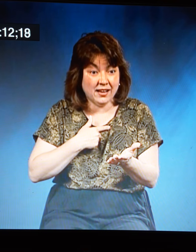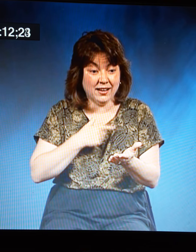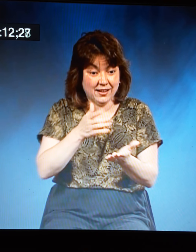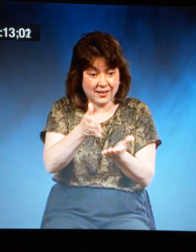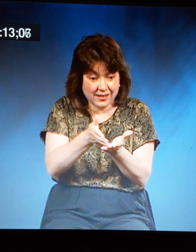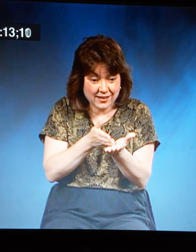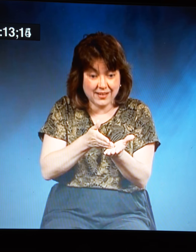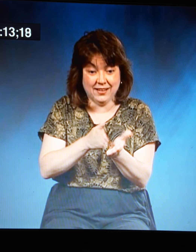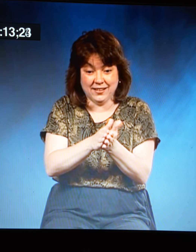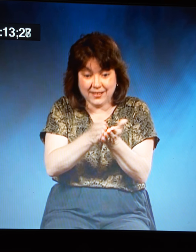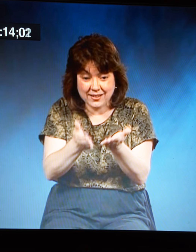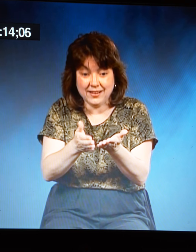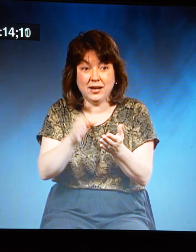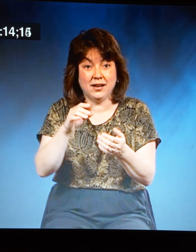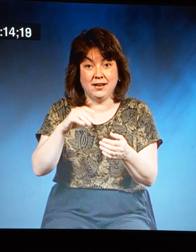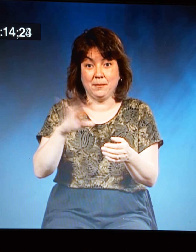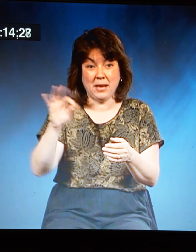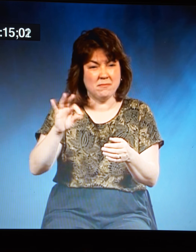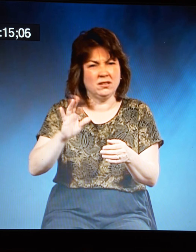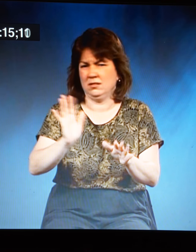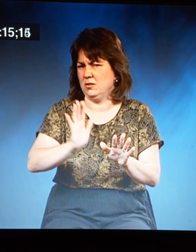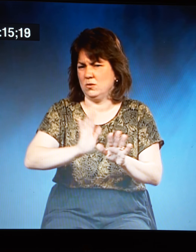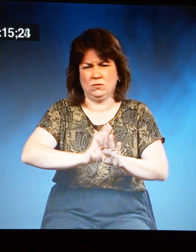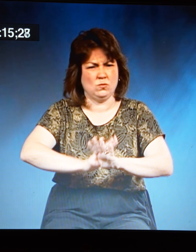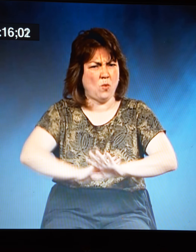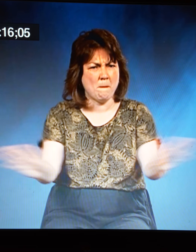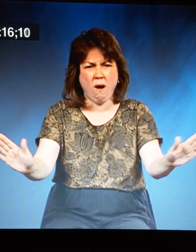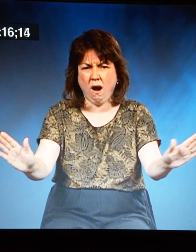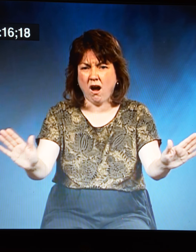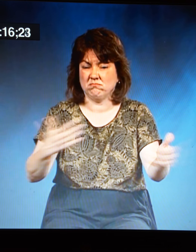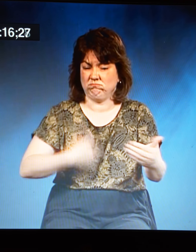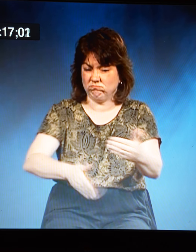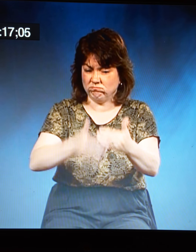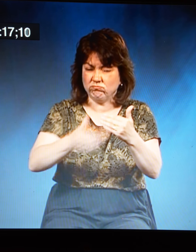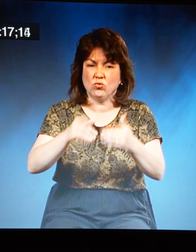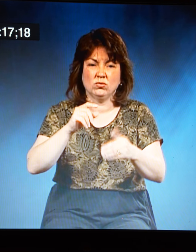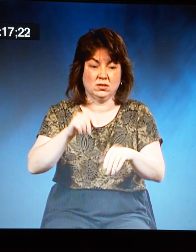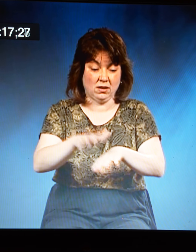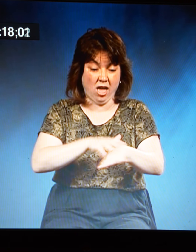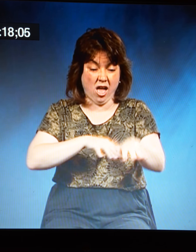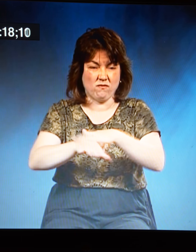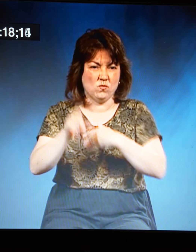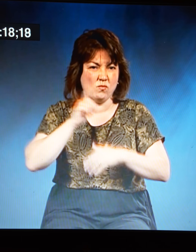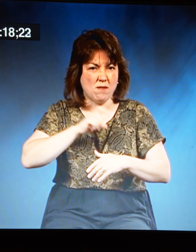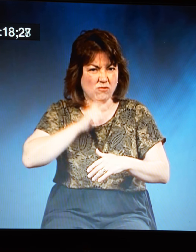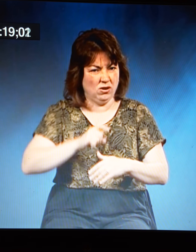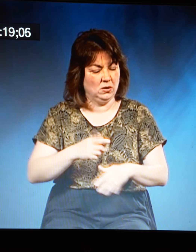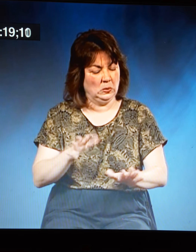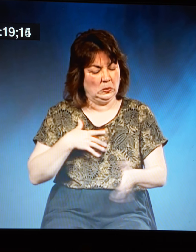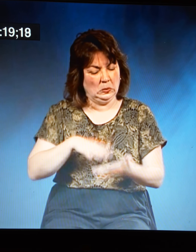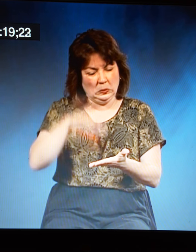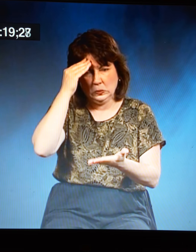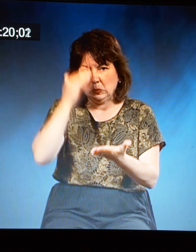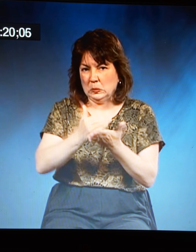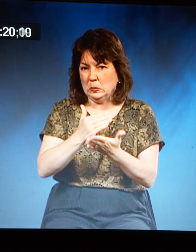Finally, in the morning, the burning was completely over with. If I ever try to cut